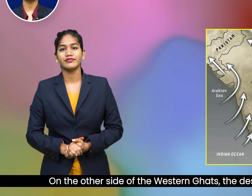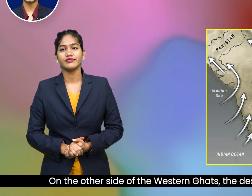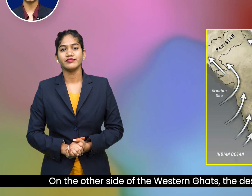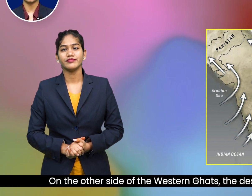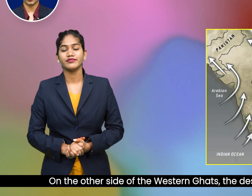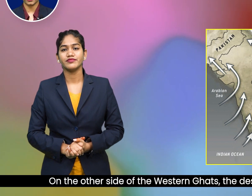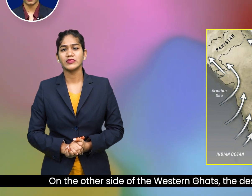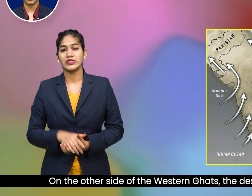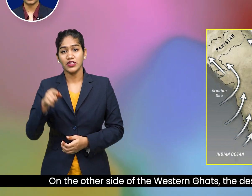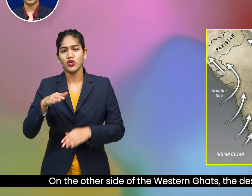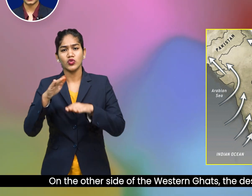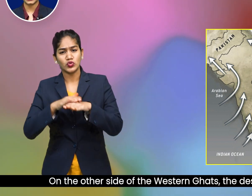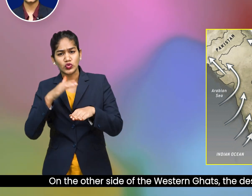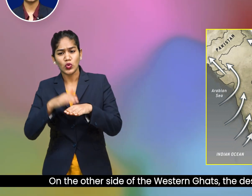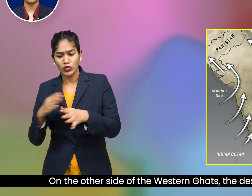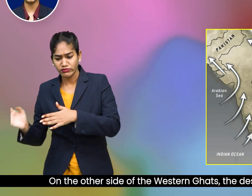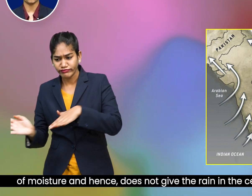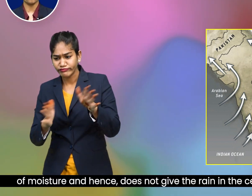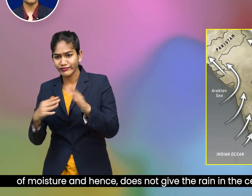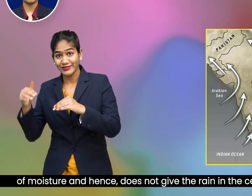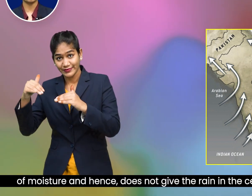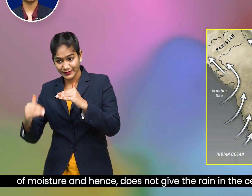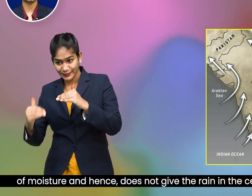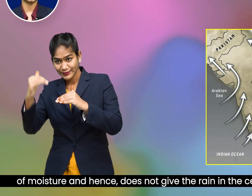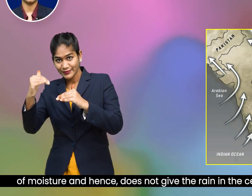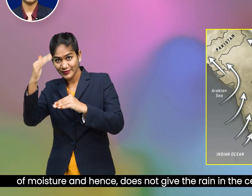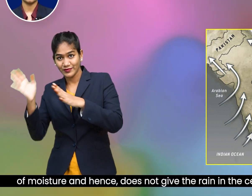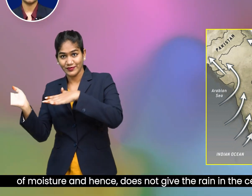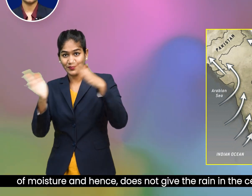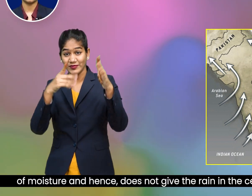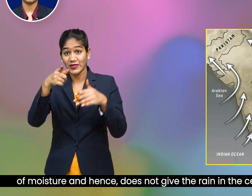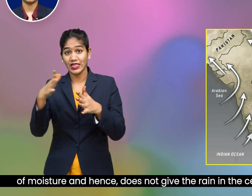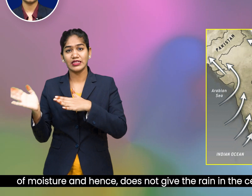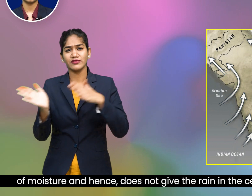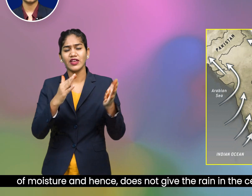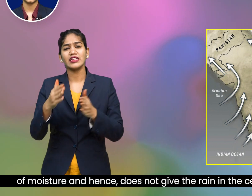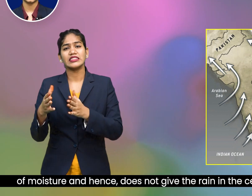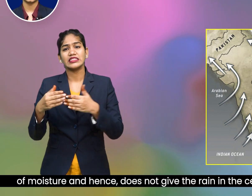the descending wind is devoid of moisture